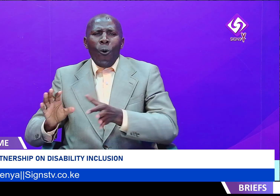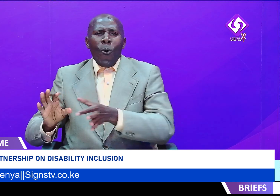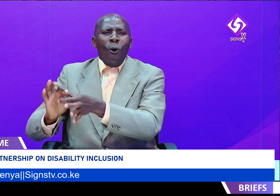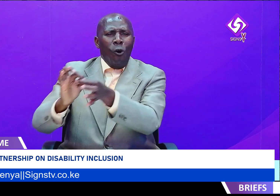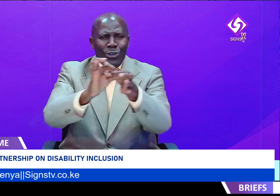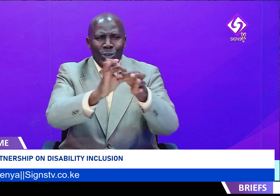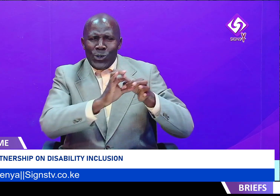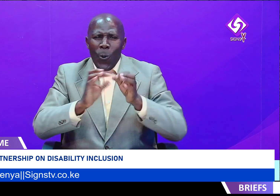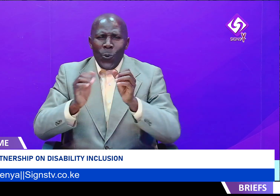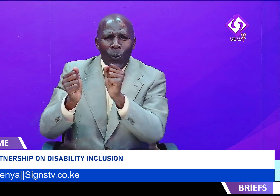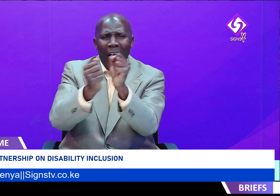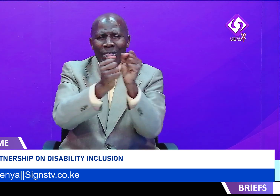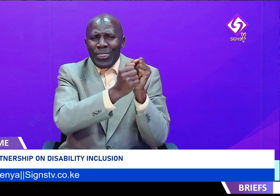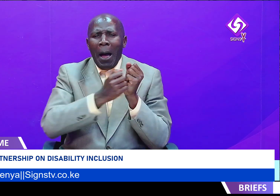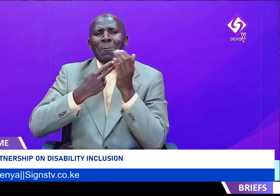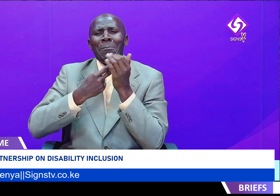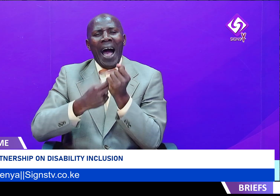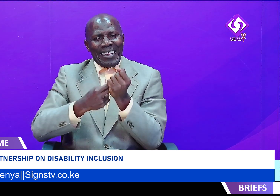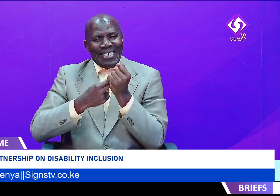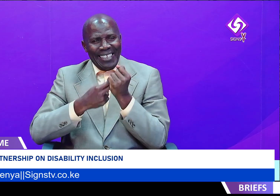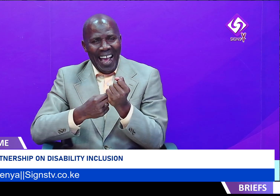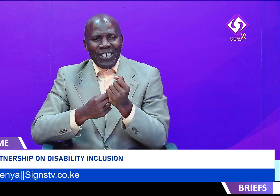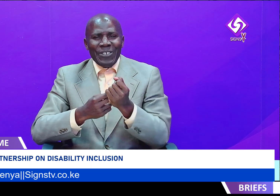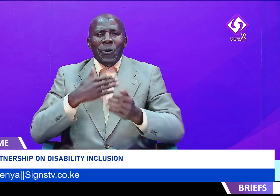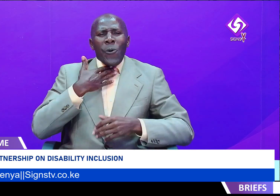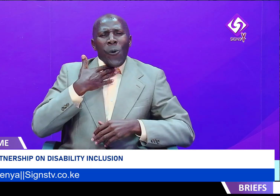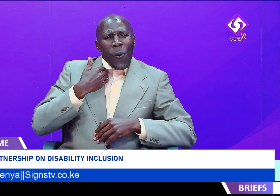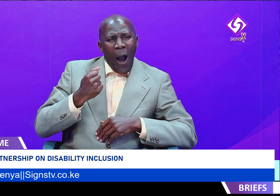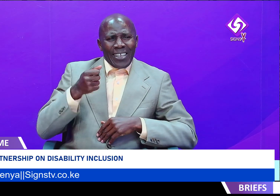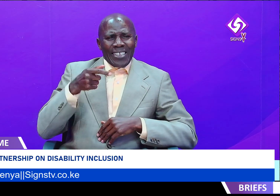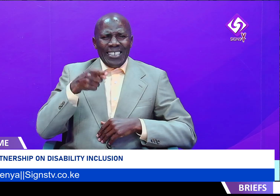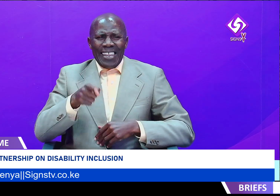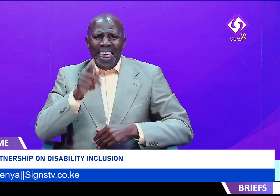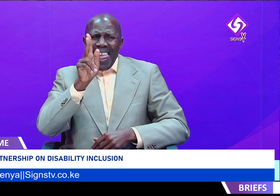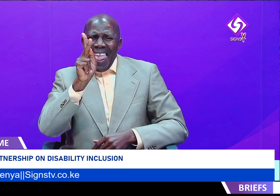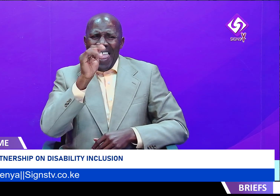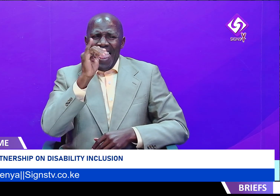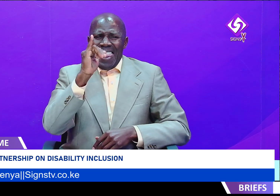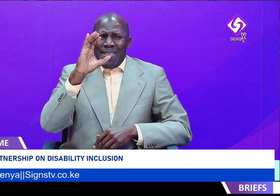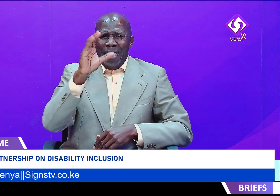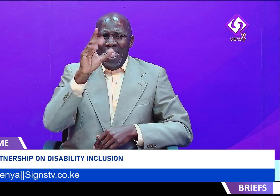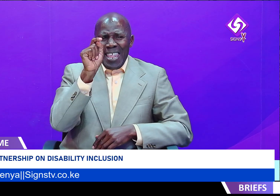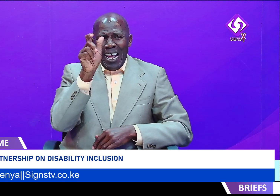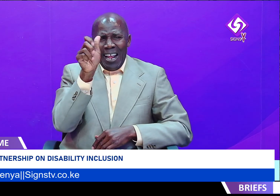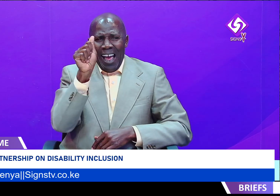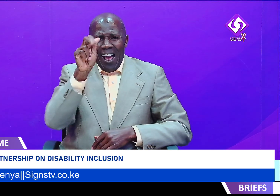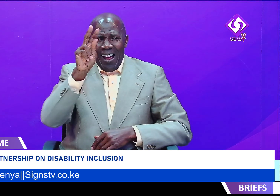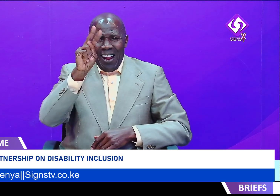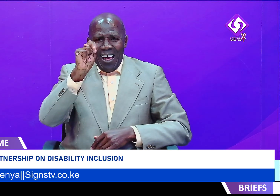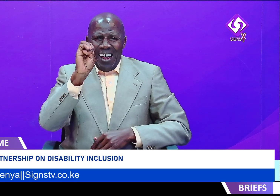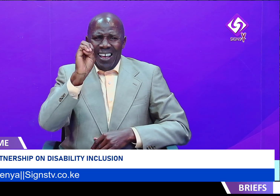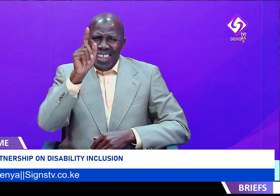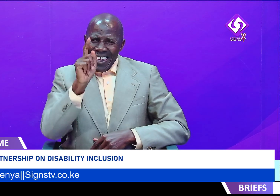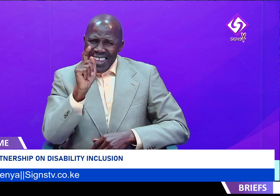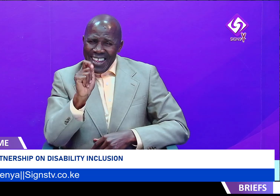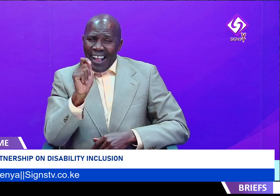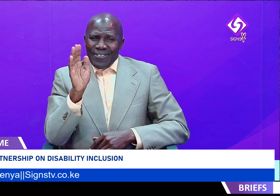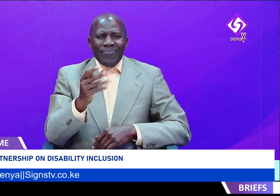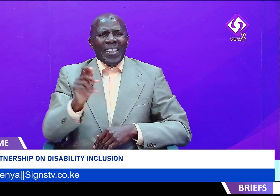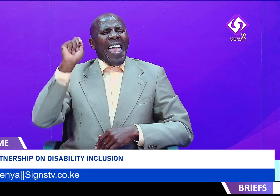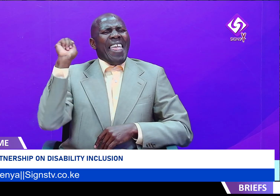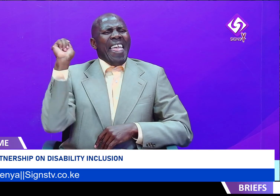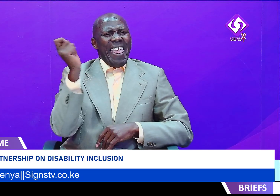which has trained more than 10,000 persons with disabilities and senior citizens in digital skills.